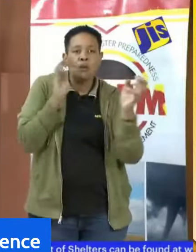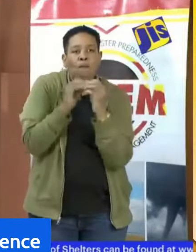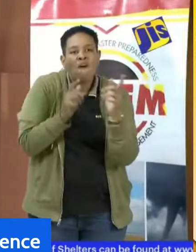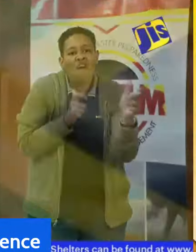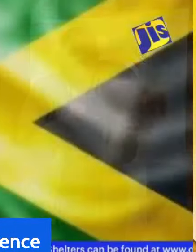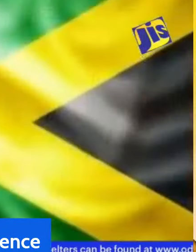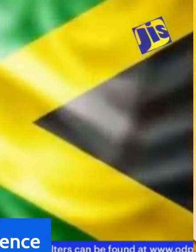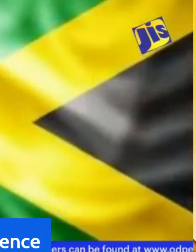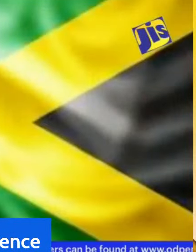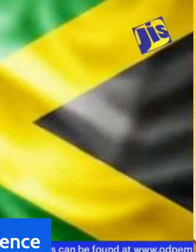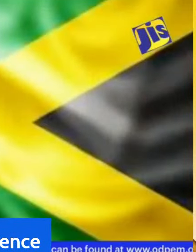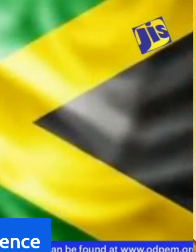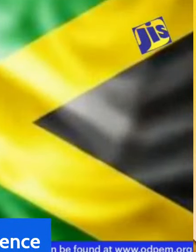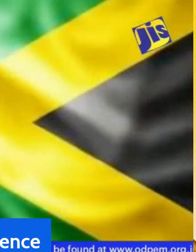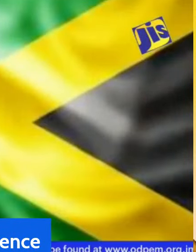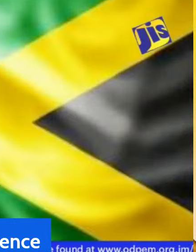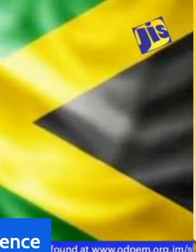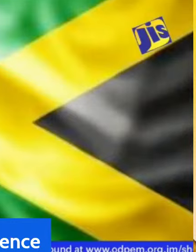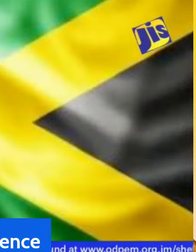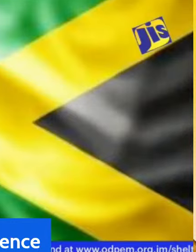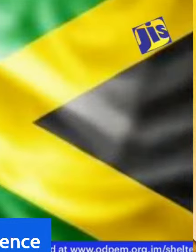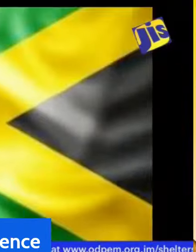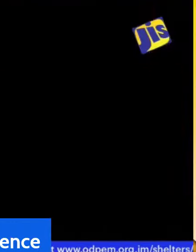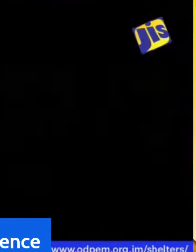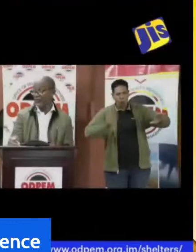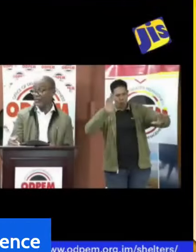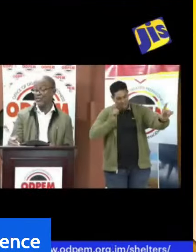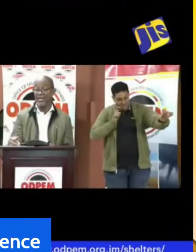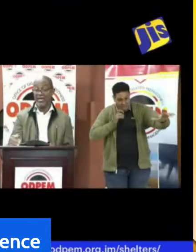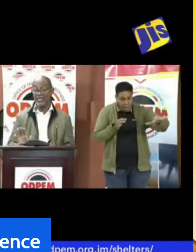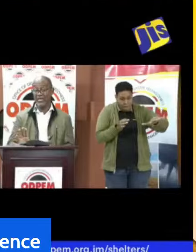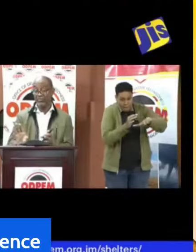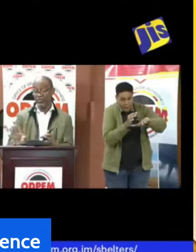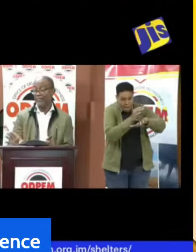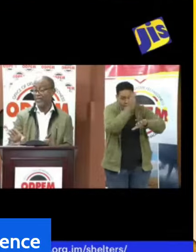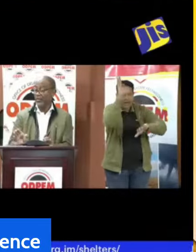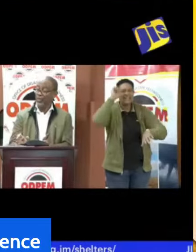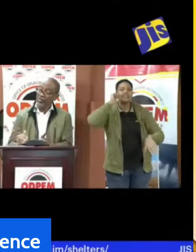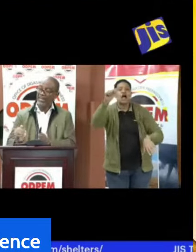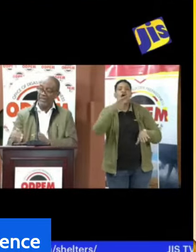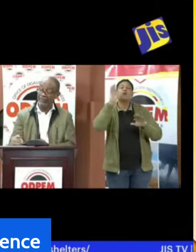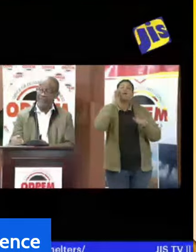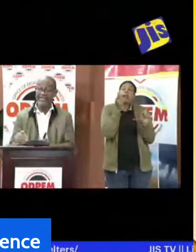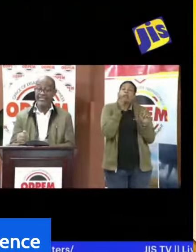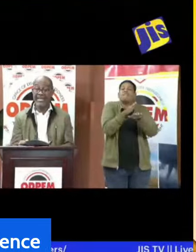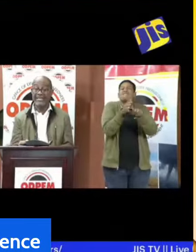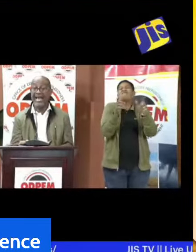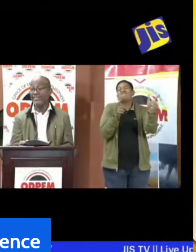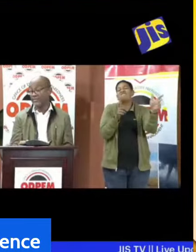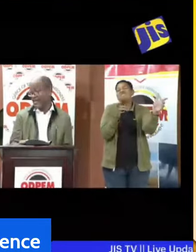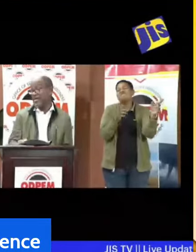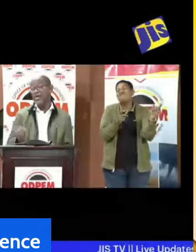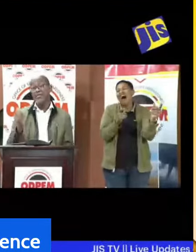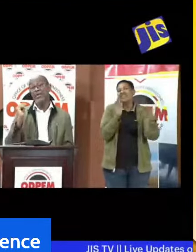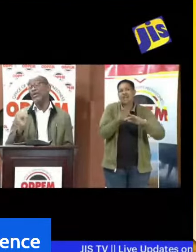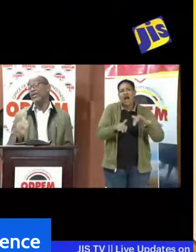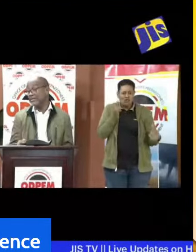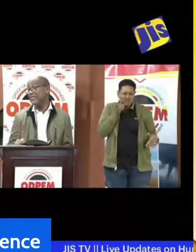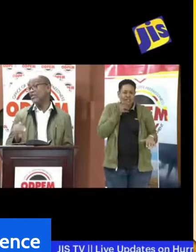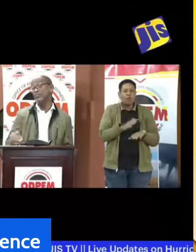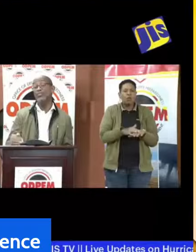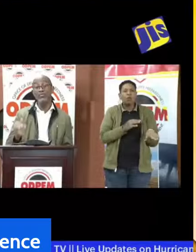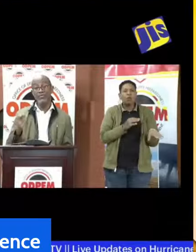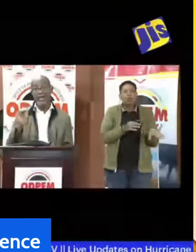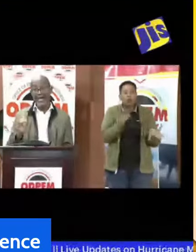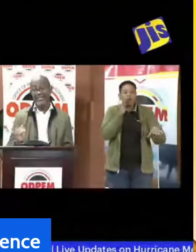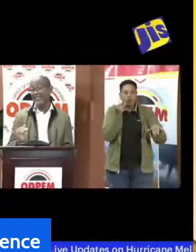the center moves toward Jamaica's southern coastline and while it moves over Jamaica. So it will move a little bit faster than it has been, but it will continue